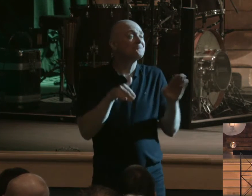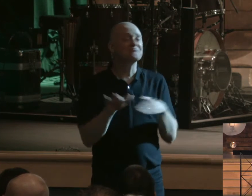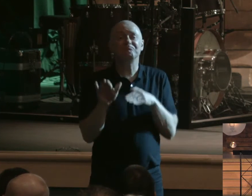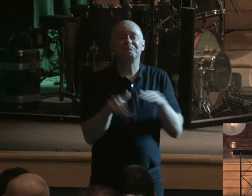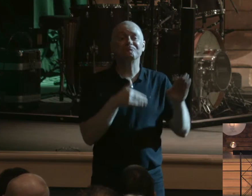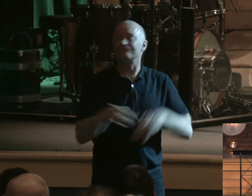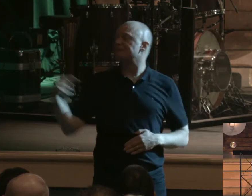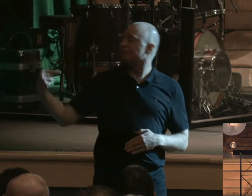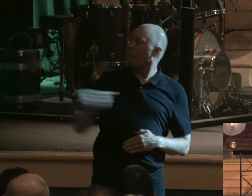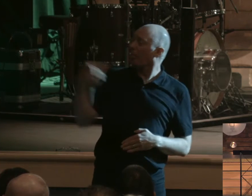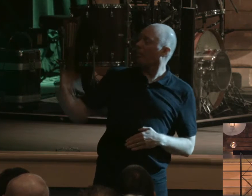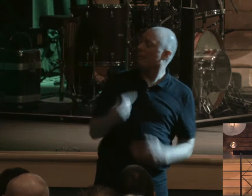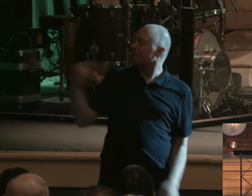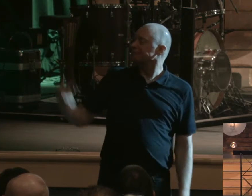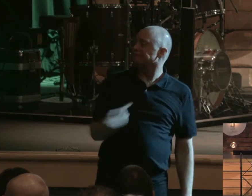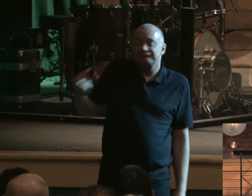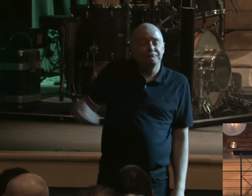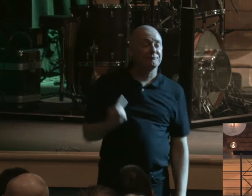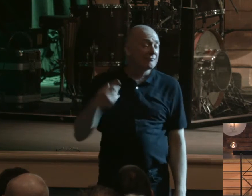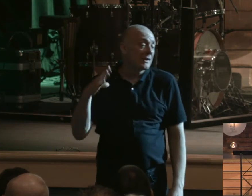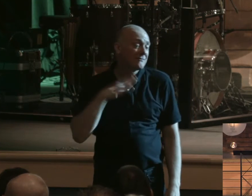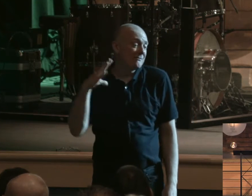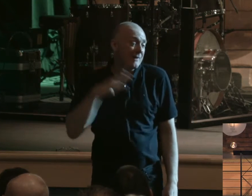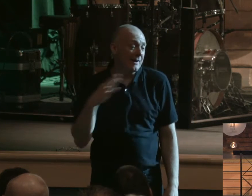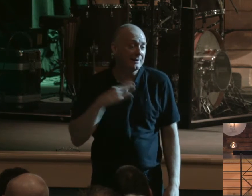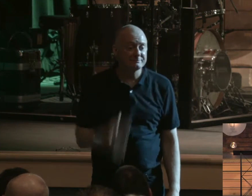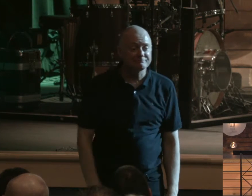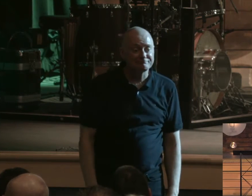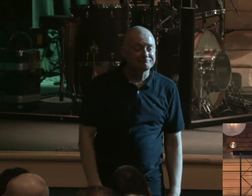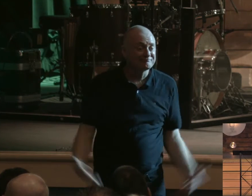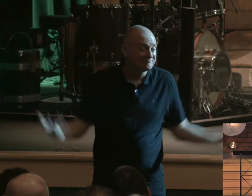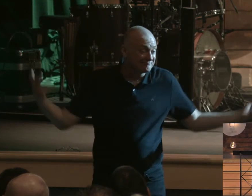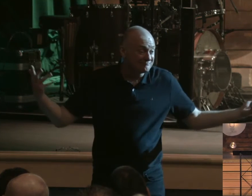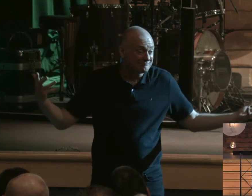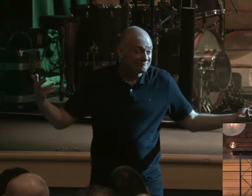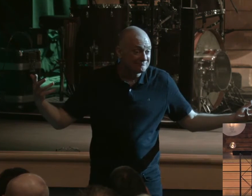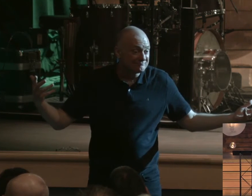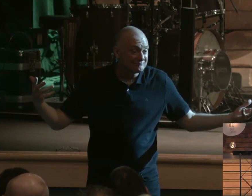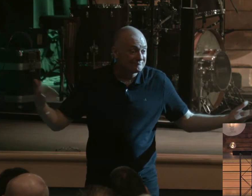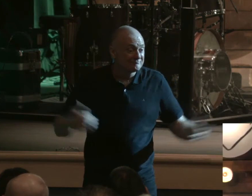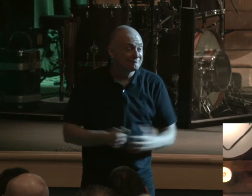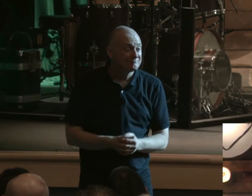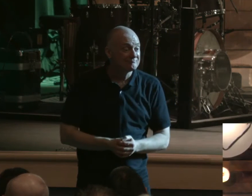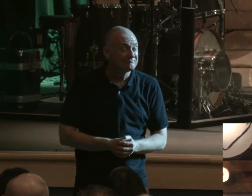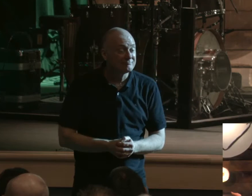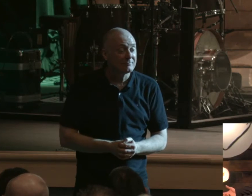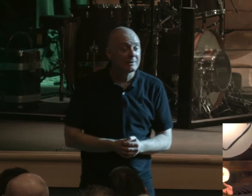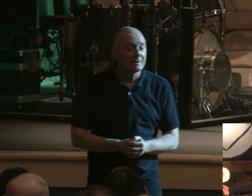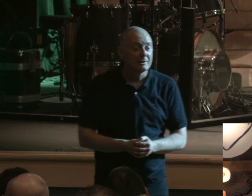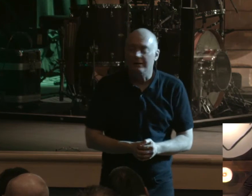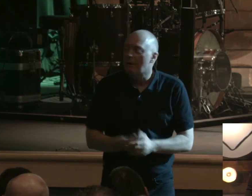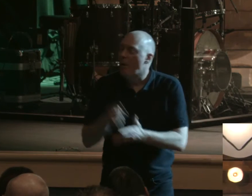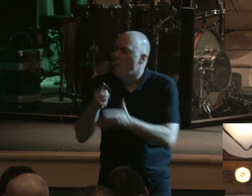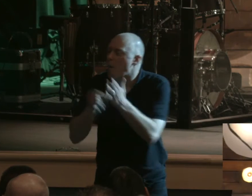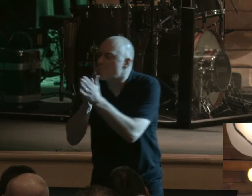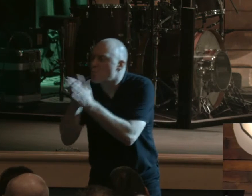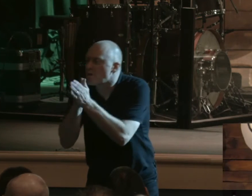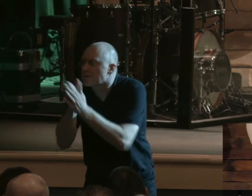get unnecessarily distracted by the things the enemy wants to use to take me down. What motivates